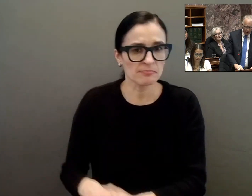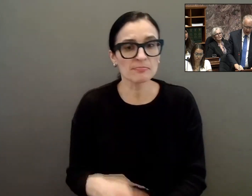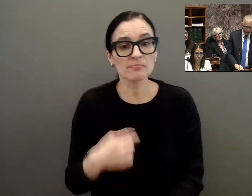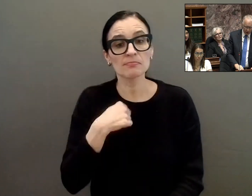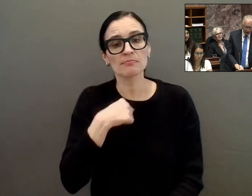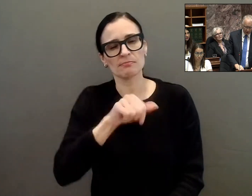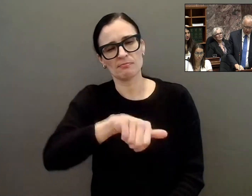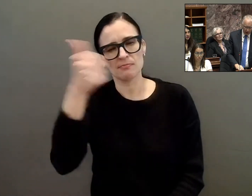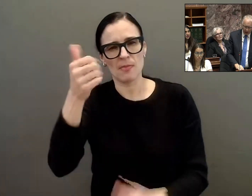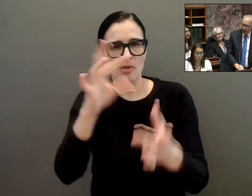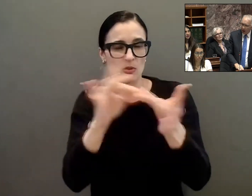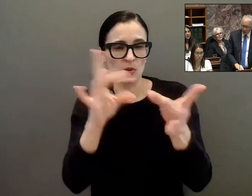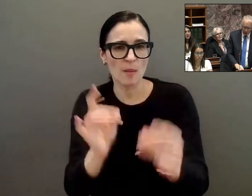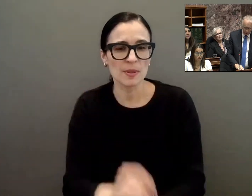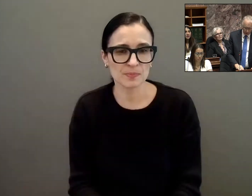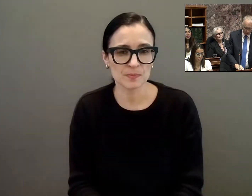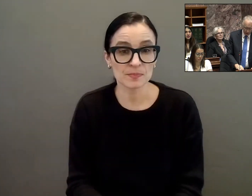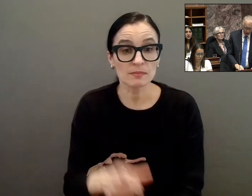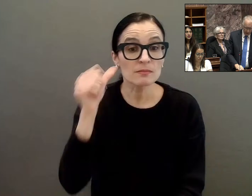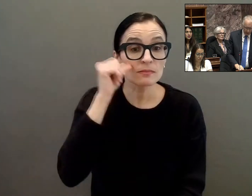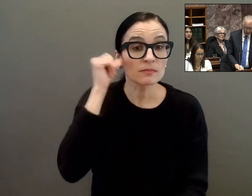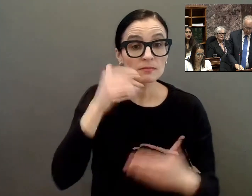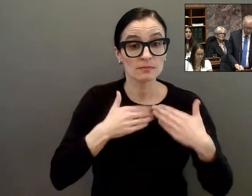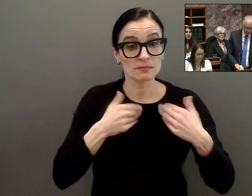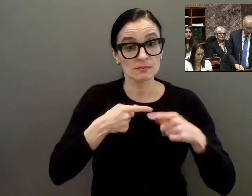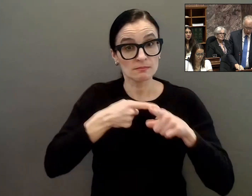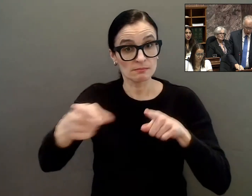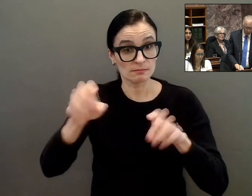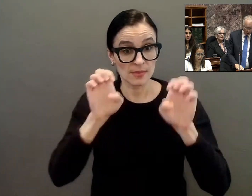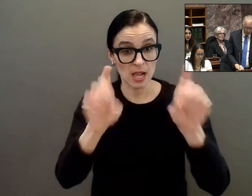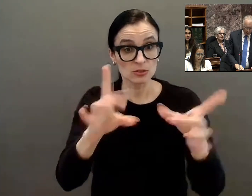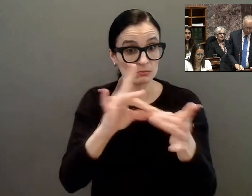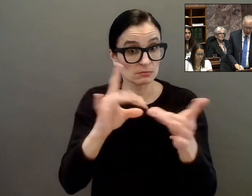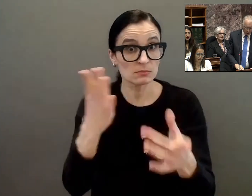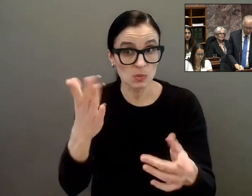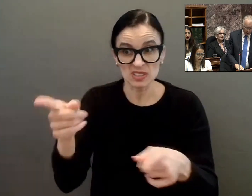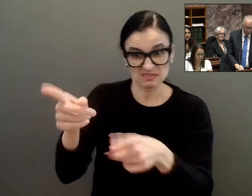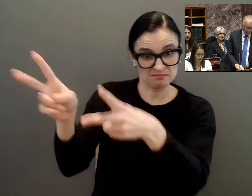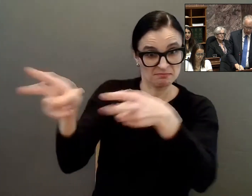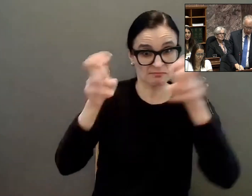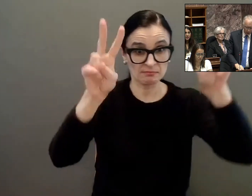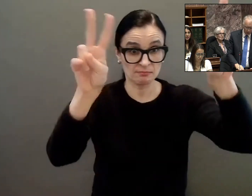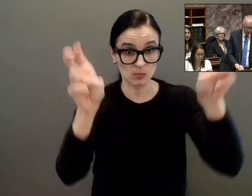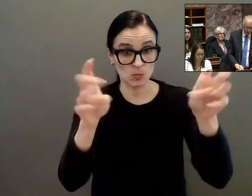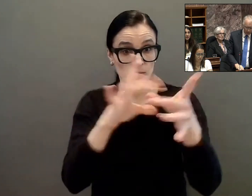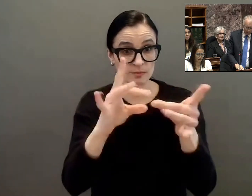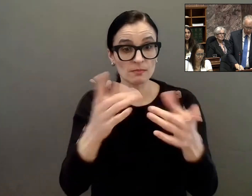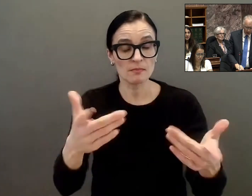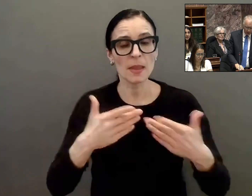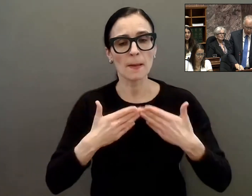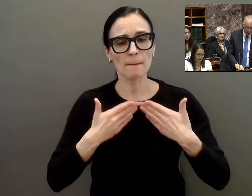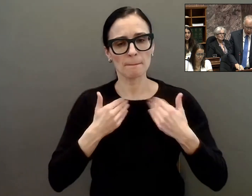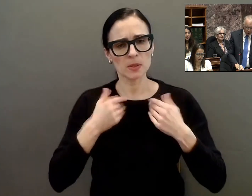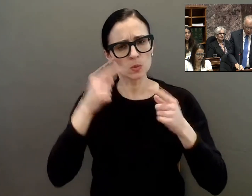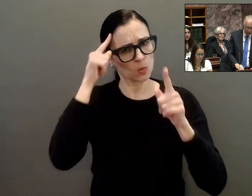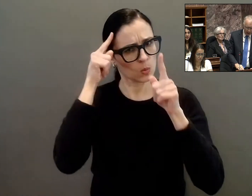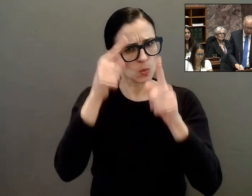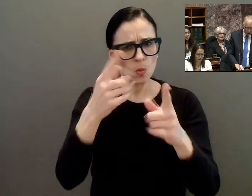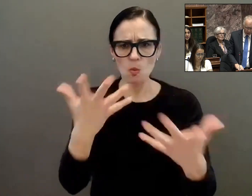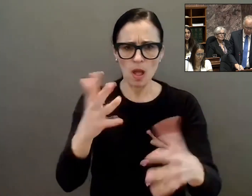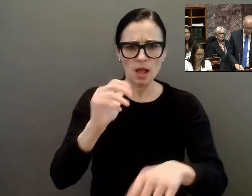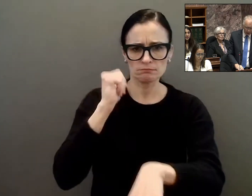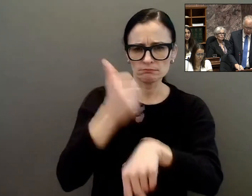of Education said, and I quote, "The Minister is working towards a provincial framework that includes specific criteria